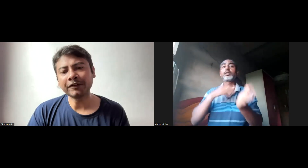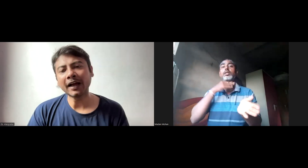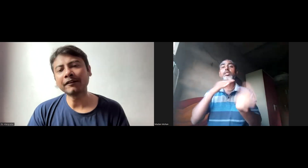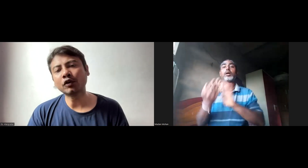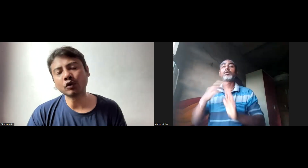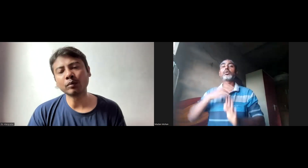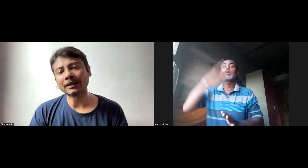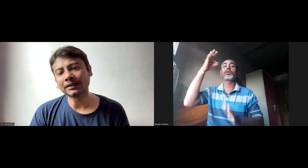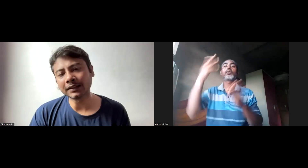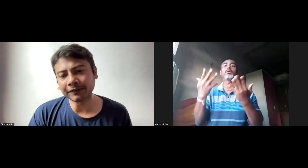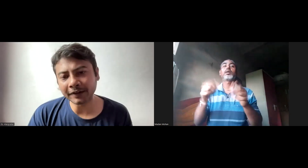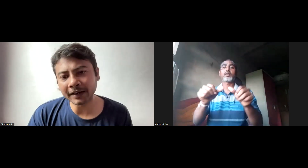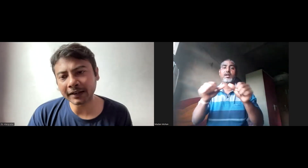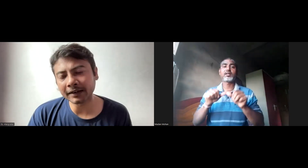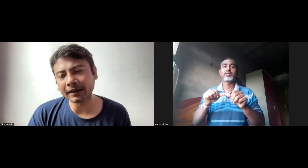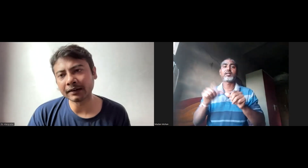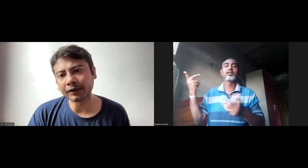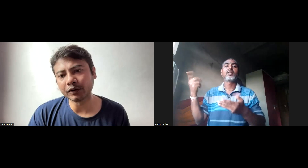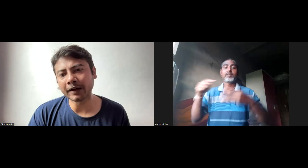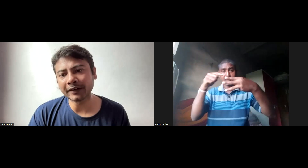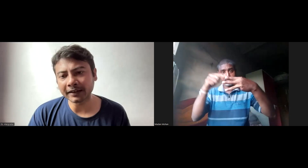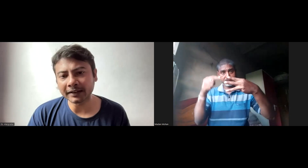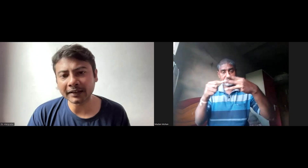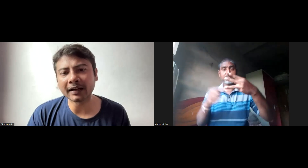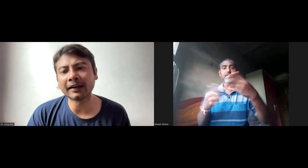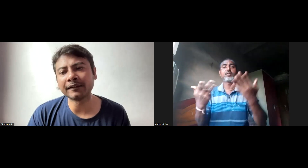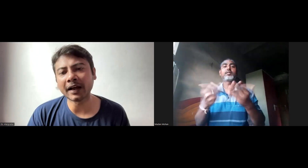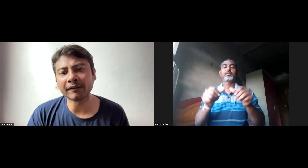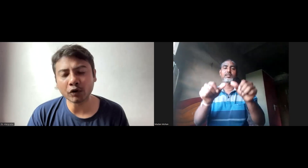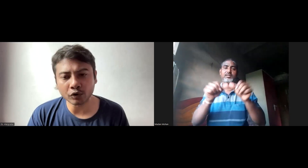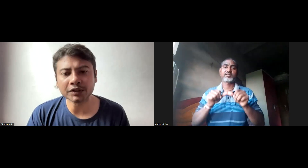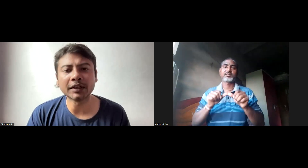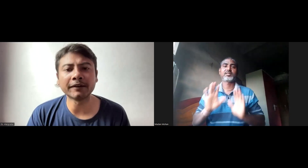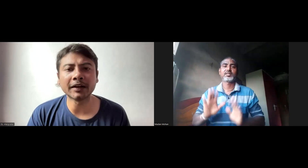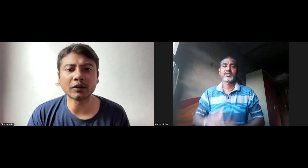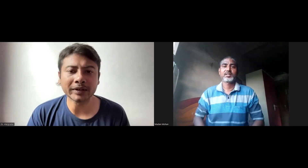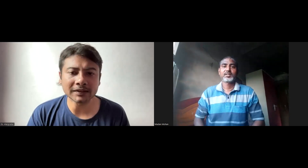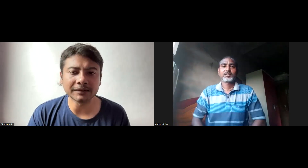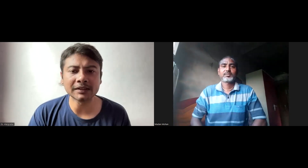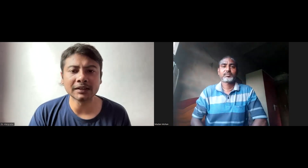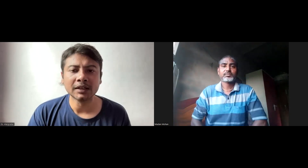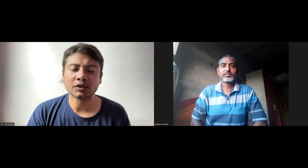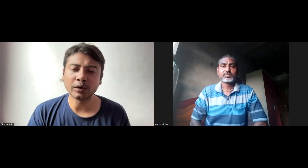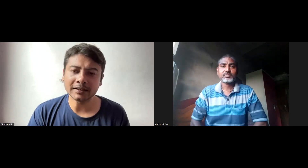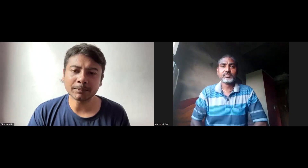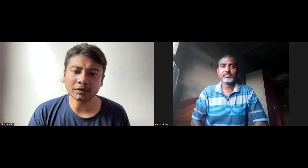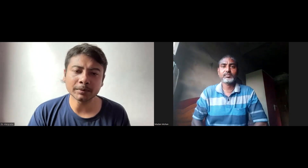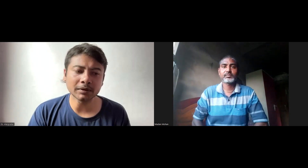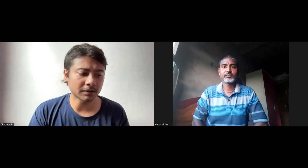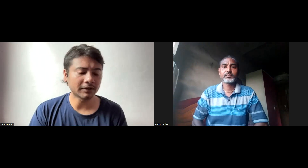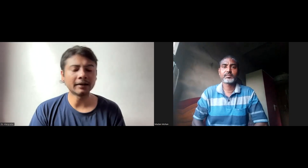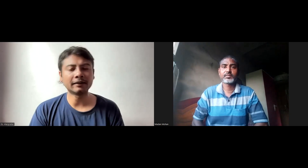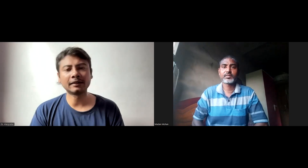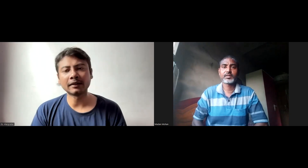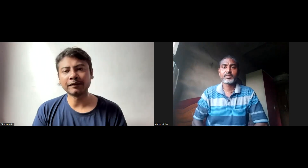So if we have a guru, Mataji, if we like, have taken Dikha and we have a Guruji and we are doing service, so is it